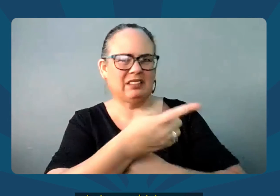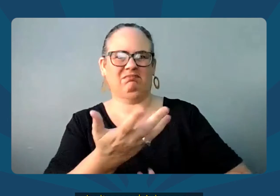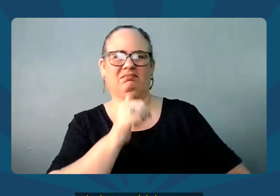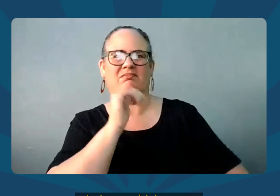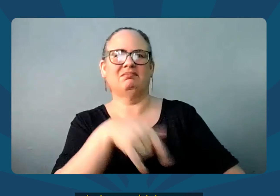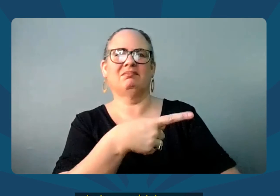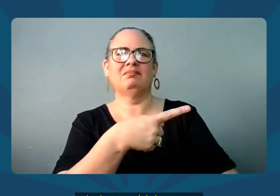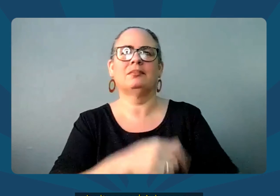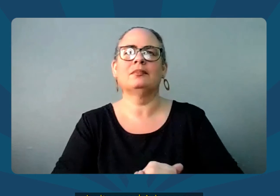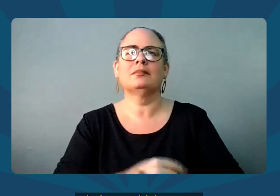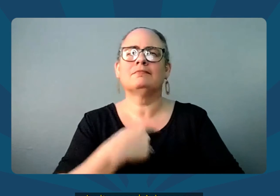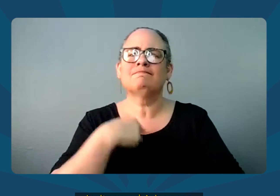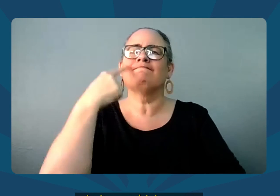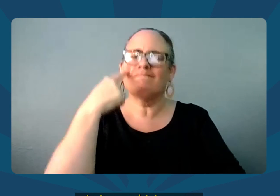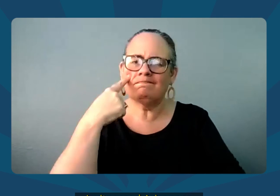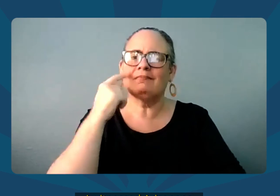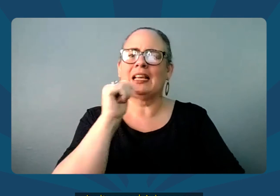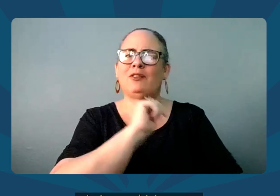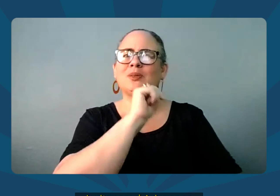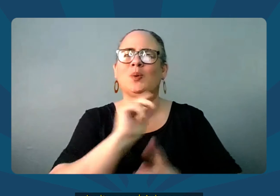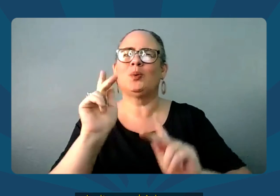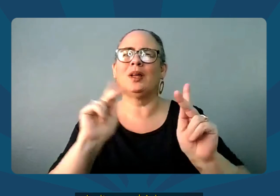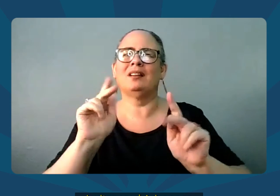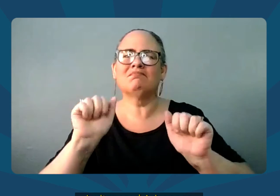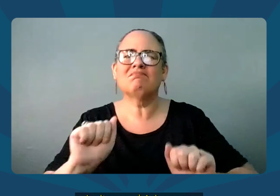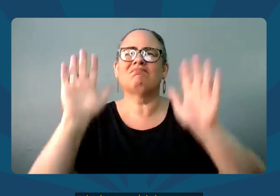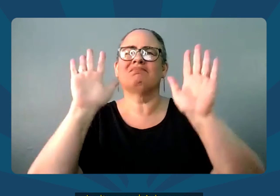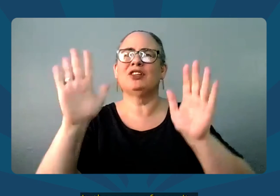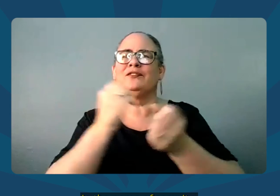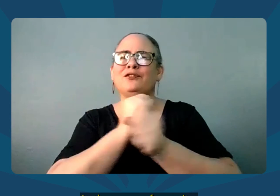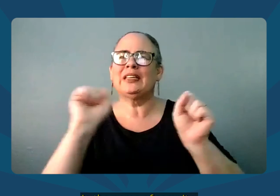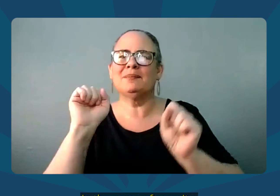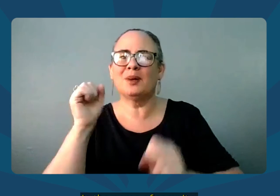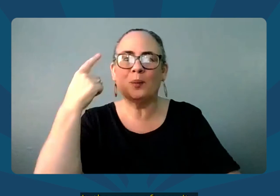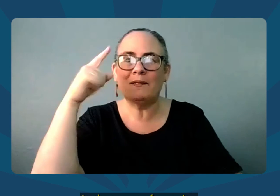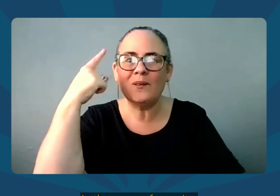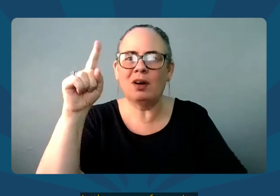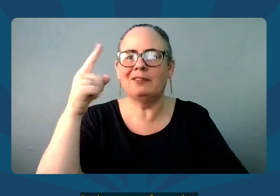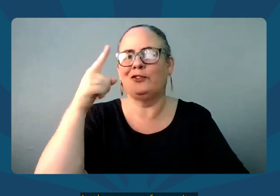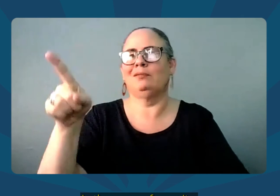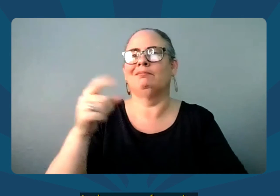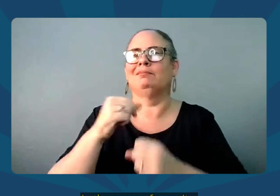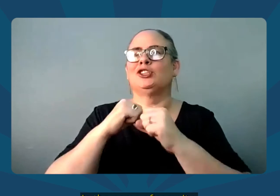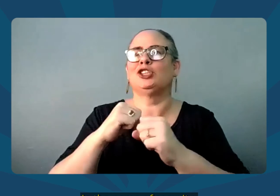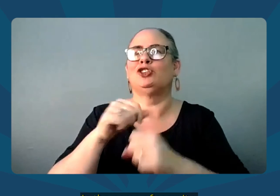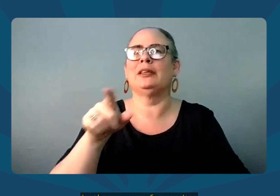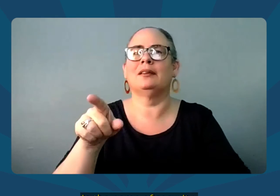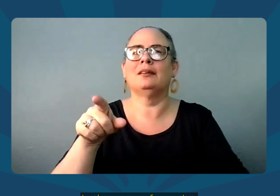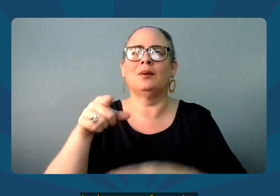I witnessed Arizonans surrender their freedoms in the name of security,